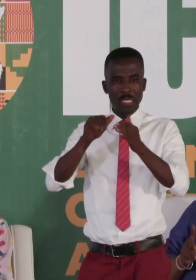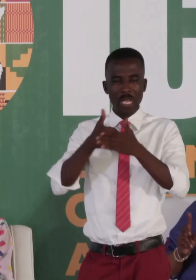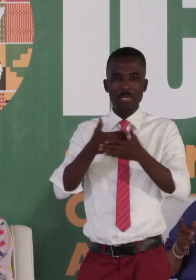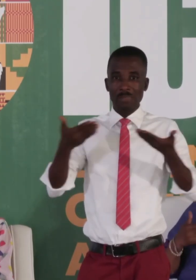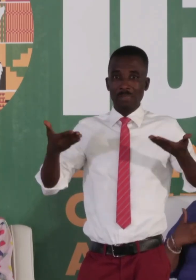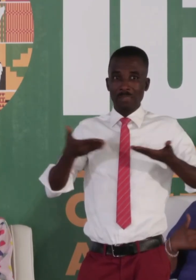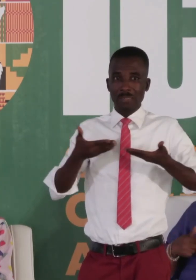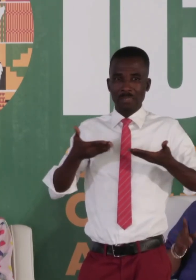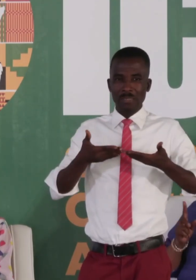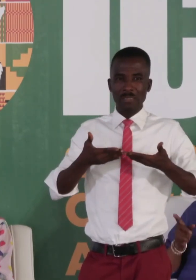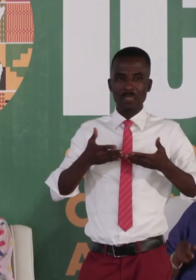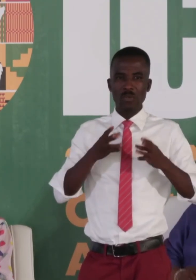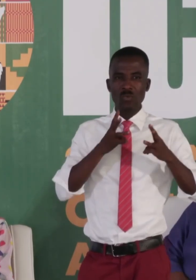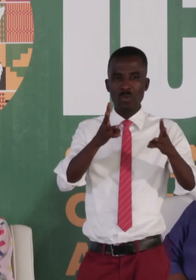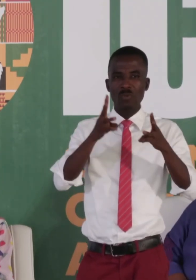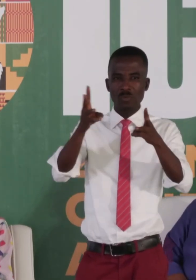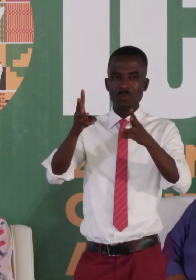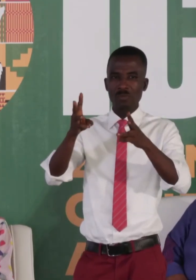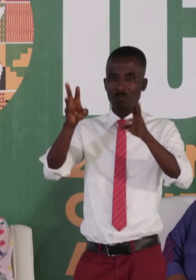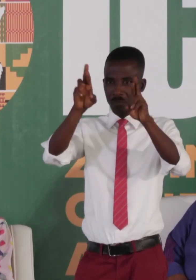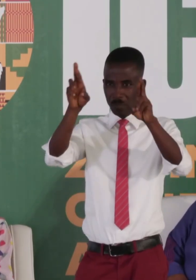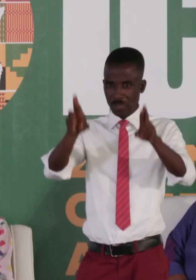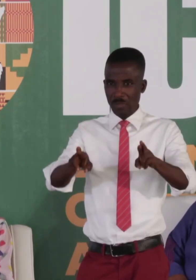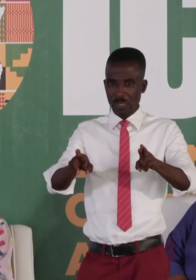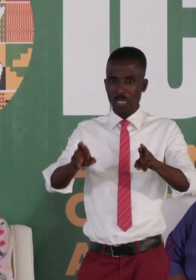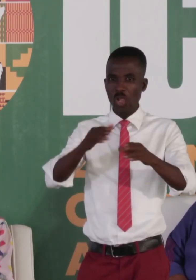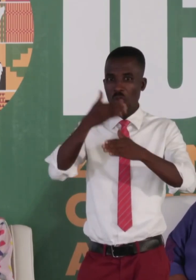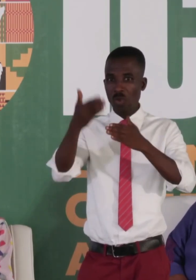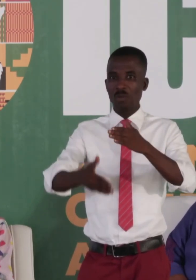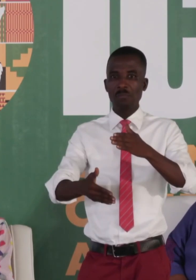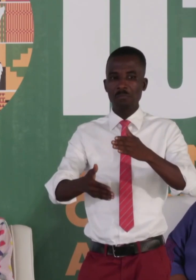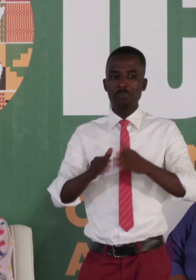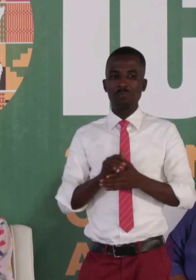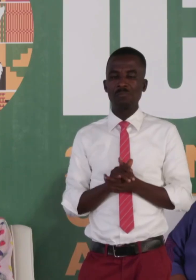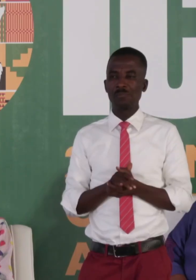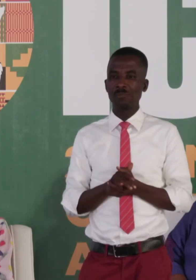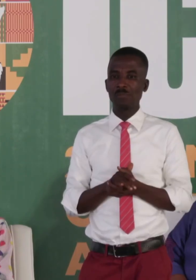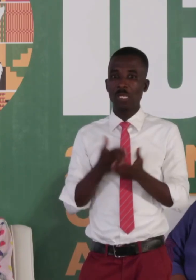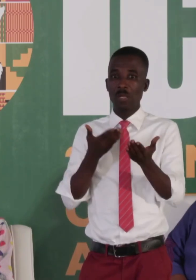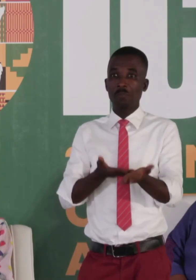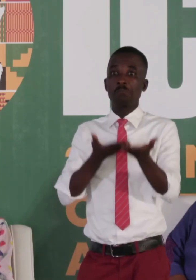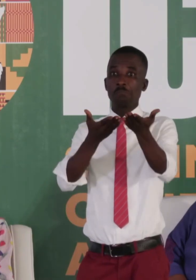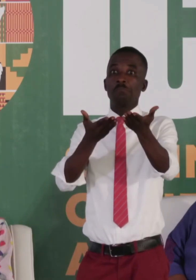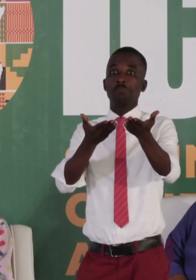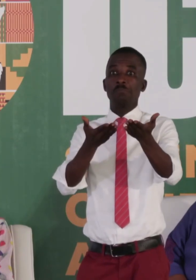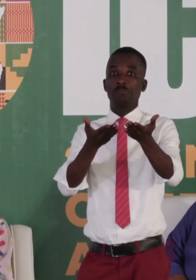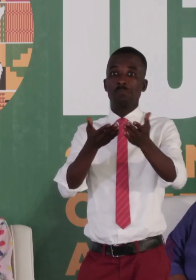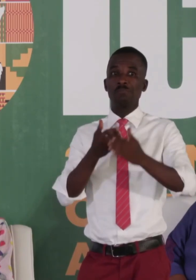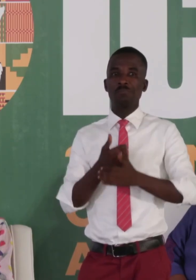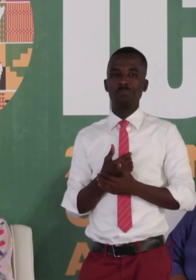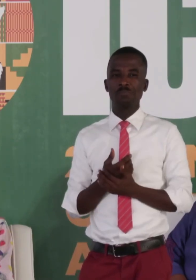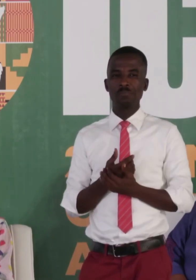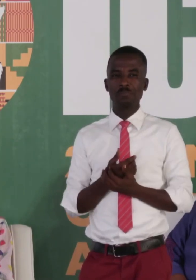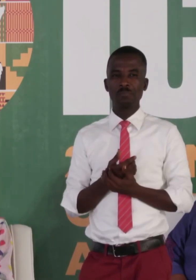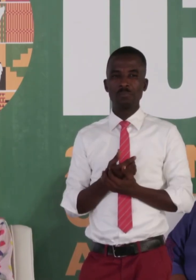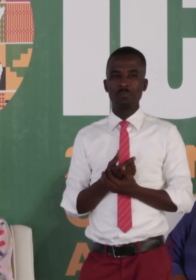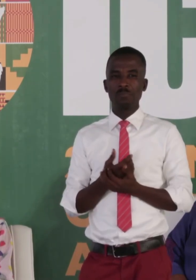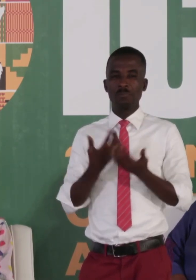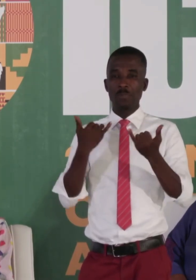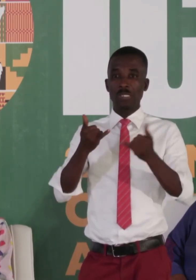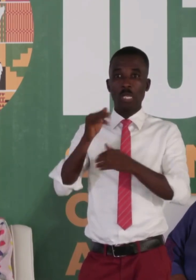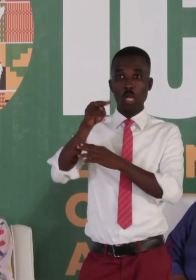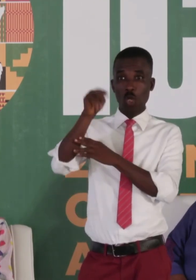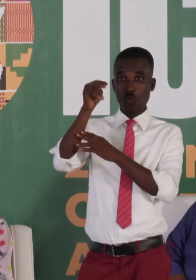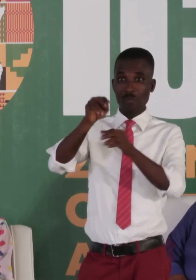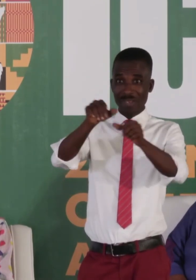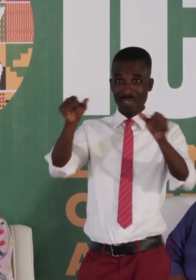introduction, methodology, results, conclusion, and then recommendations. Next slide. Okay, so Bawku is